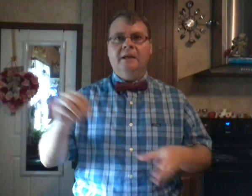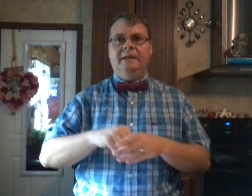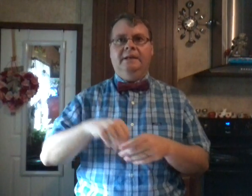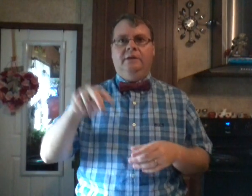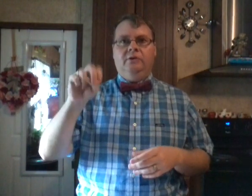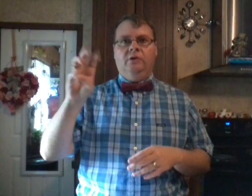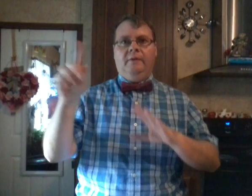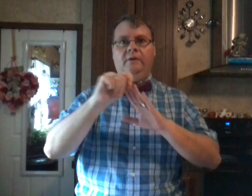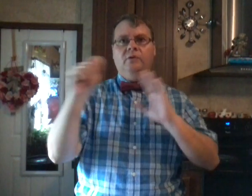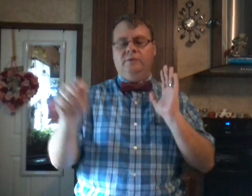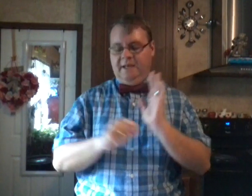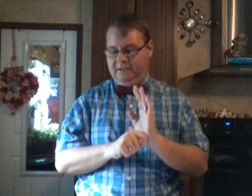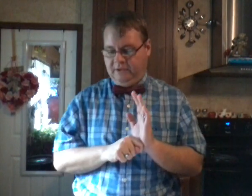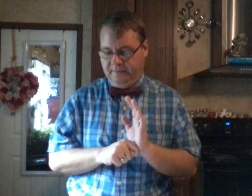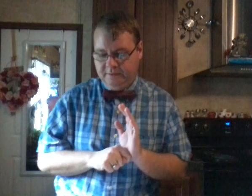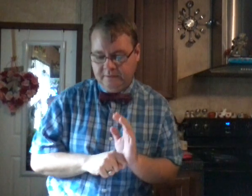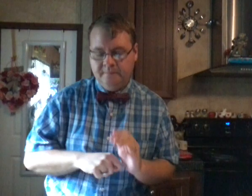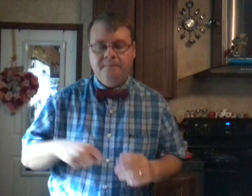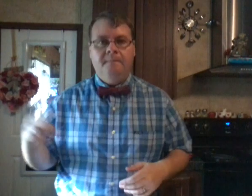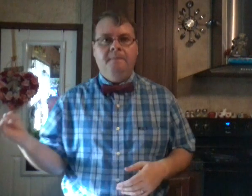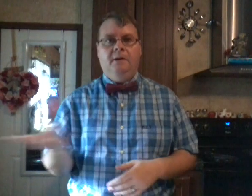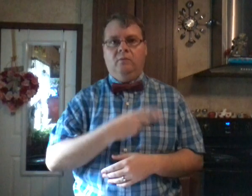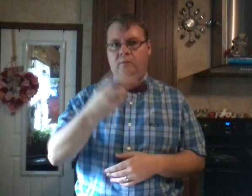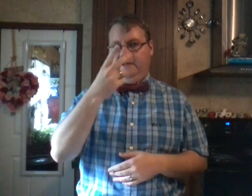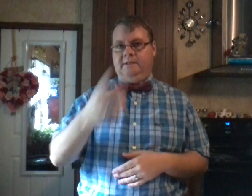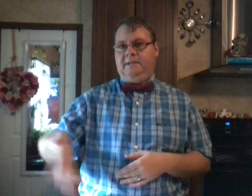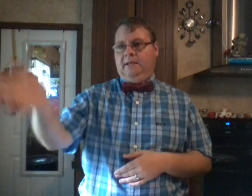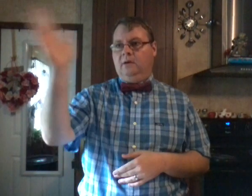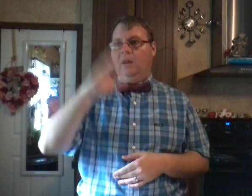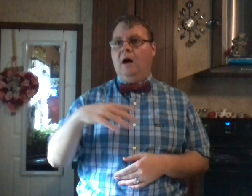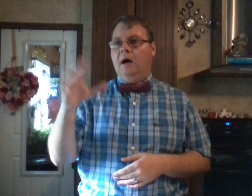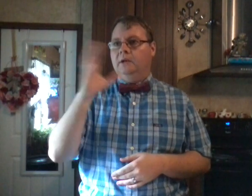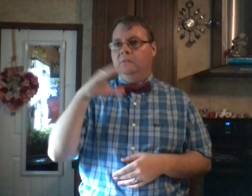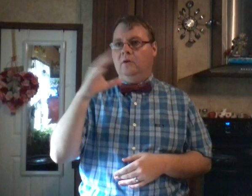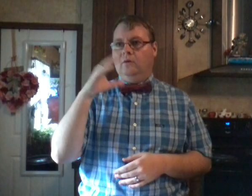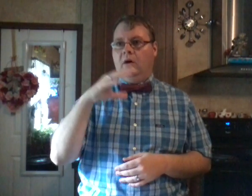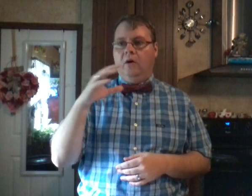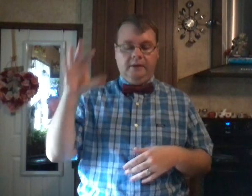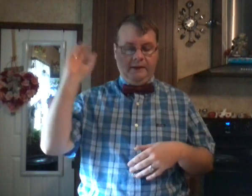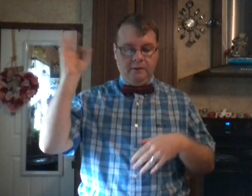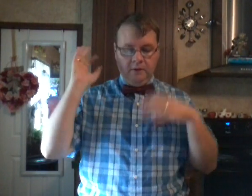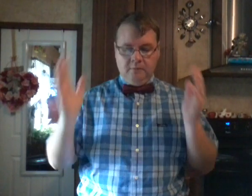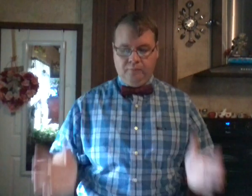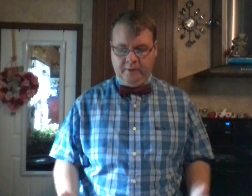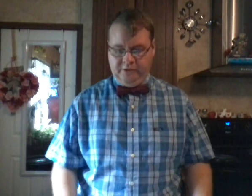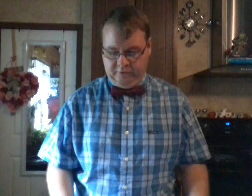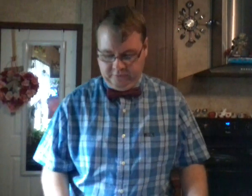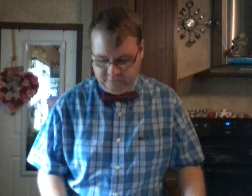And here, you know, in the New Testament, you know, we see God, you know, calling preachers.